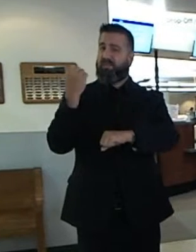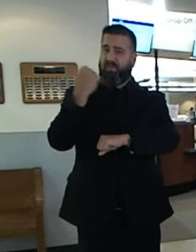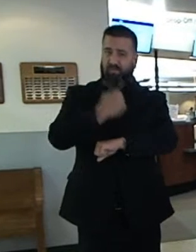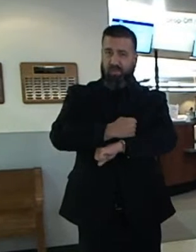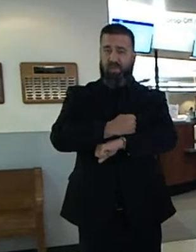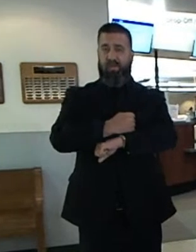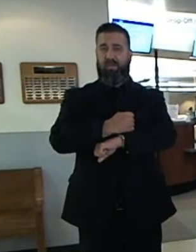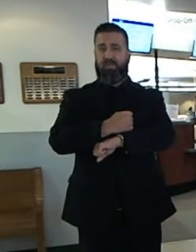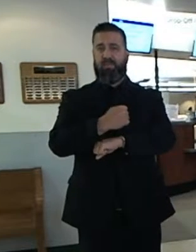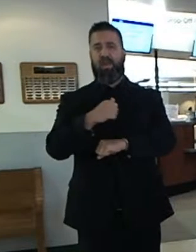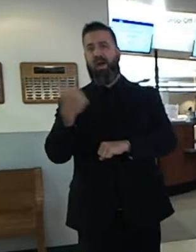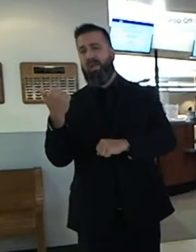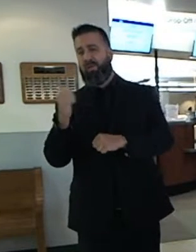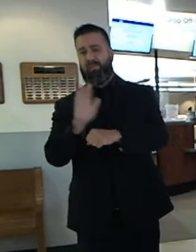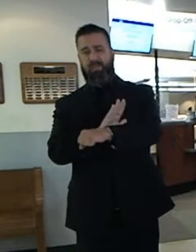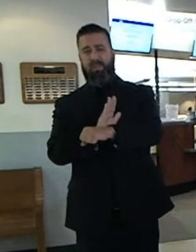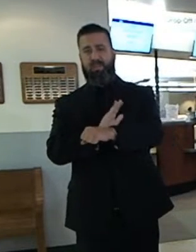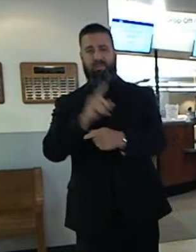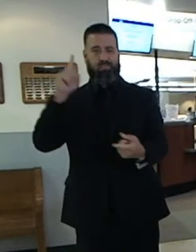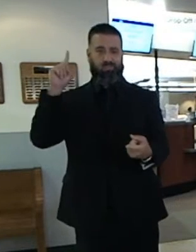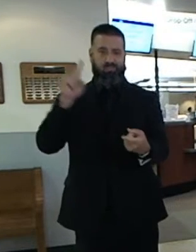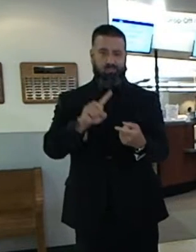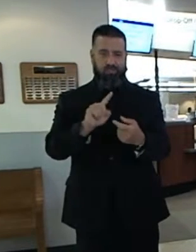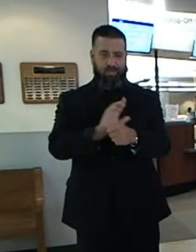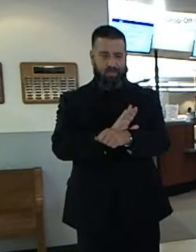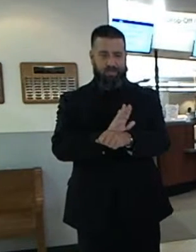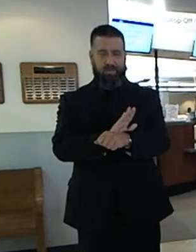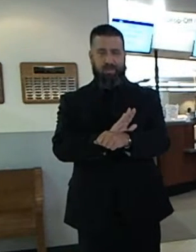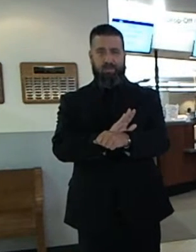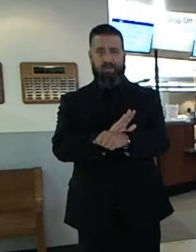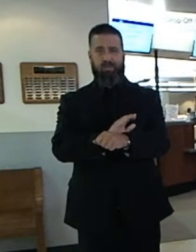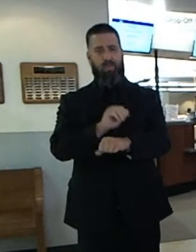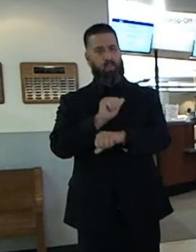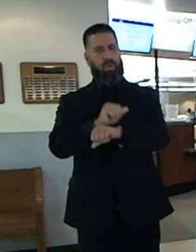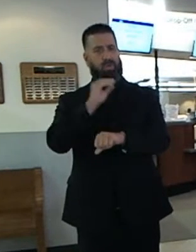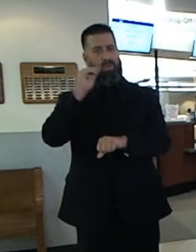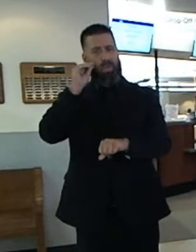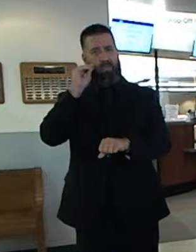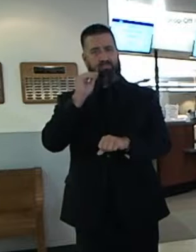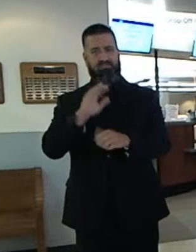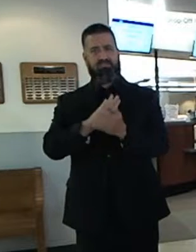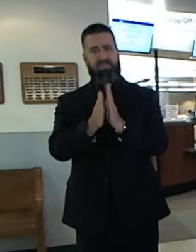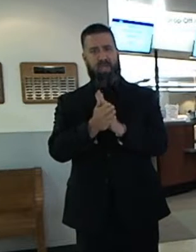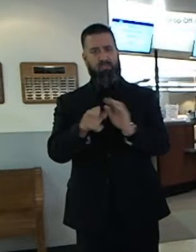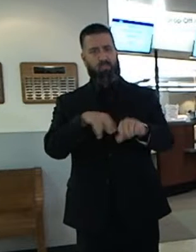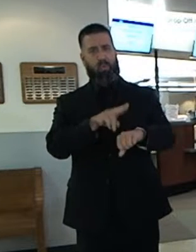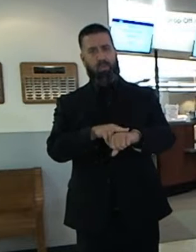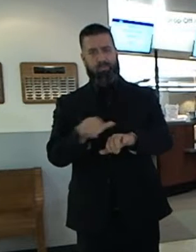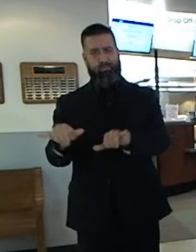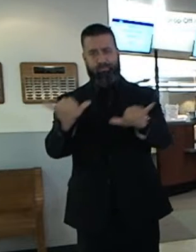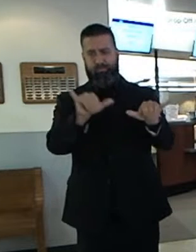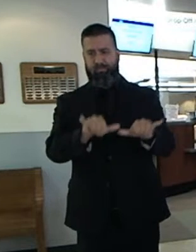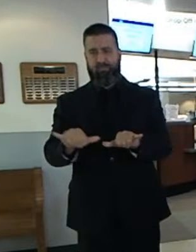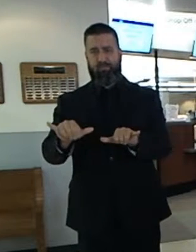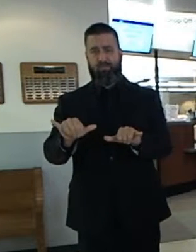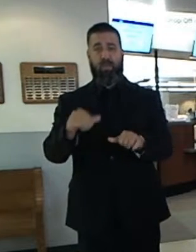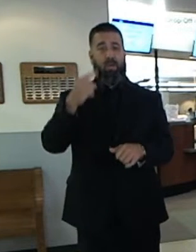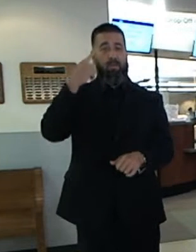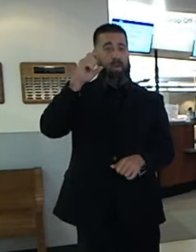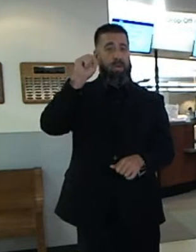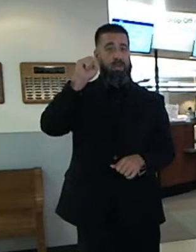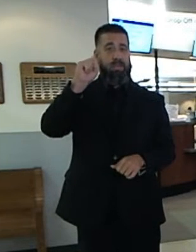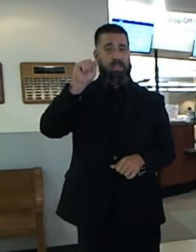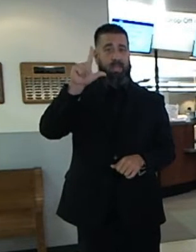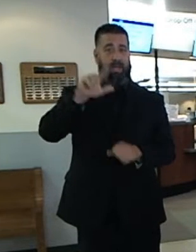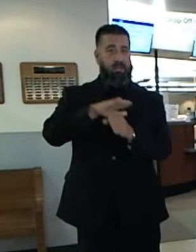to reduce operations, and working from home became a normal practice. For St. Louis County government, we never shut down